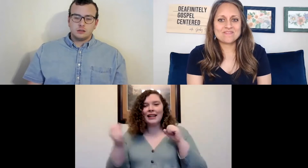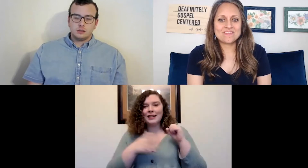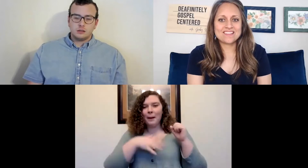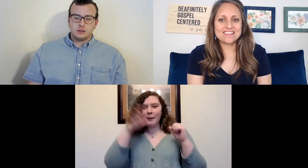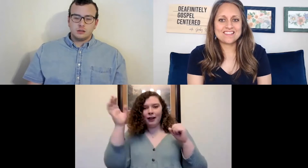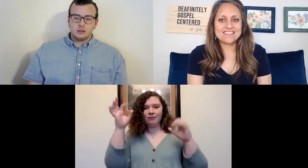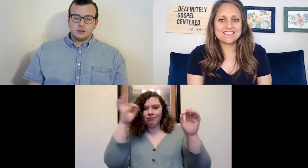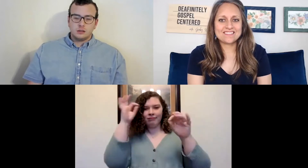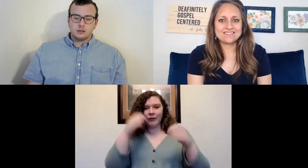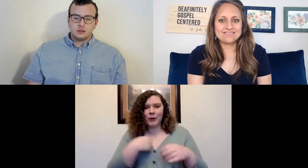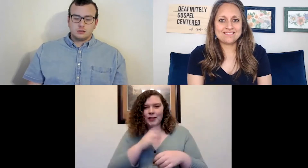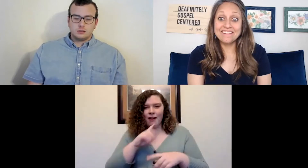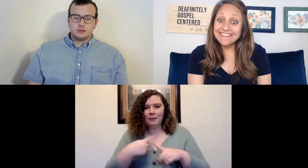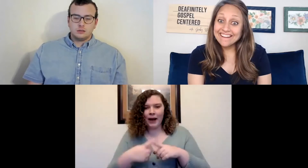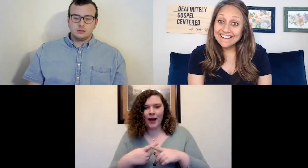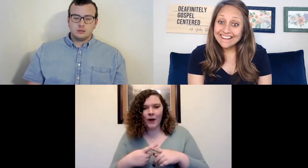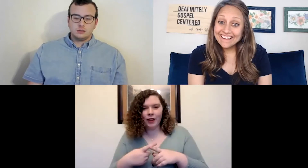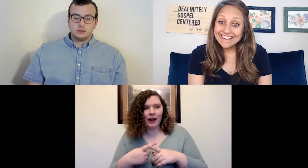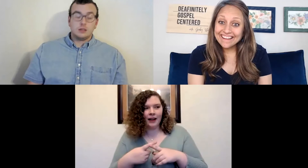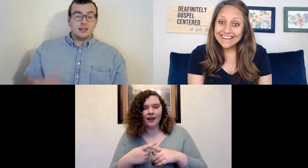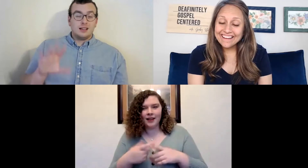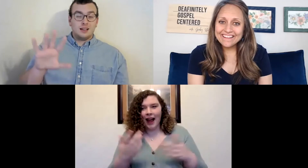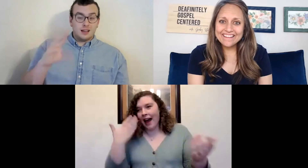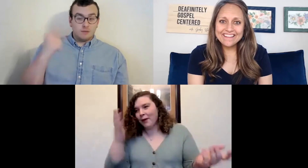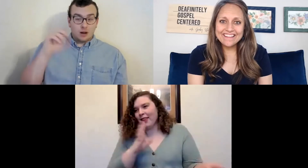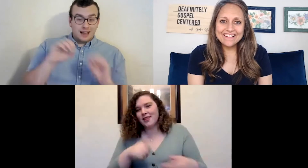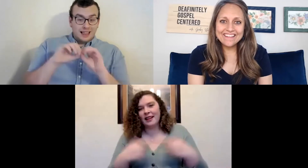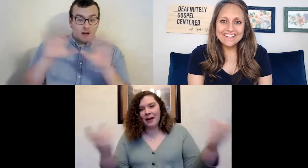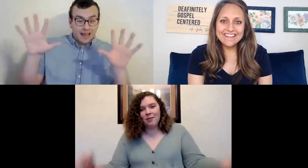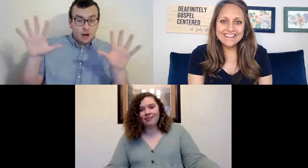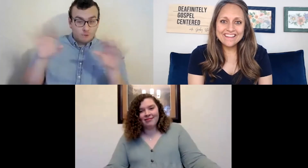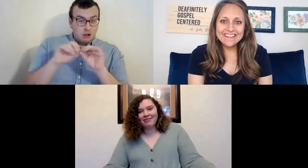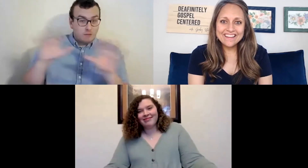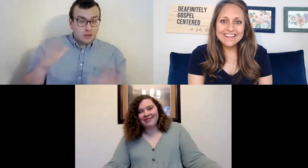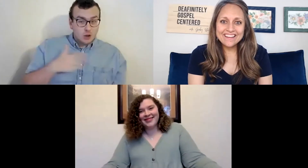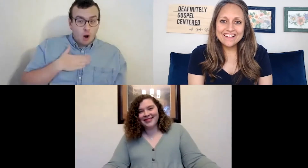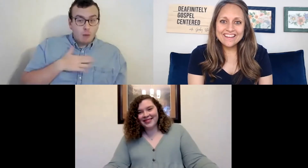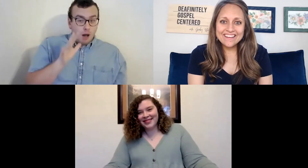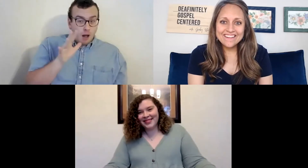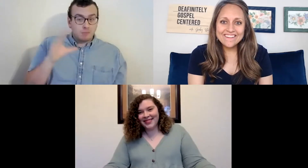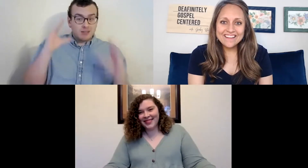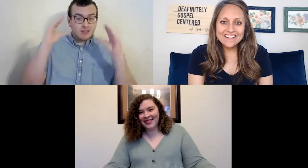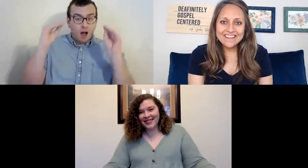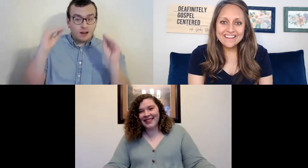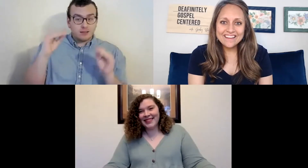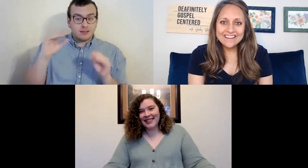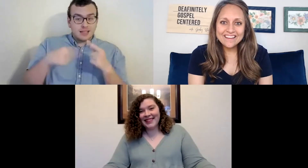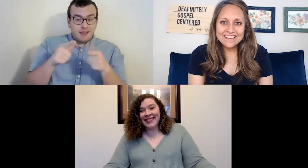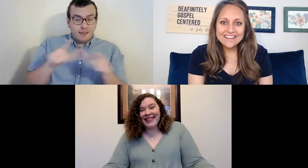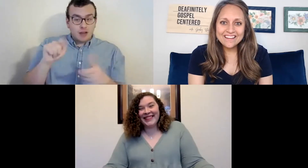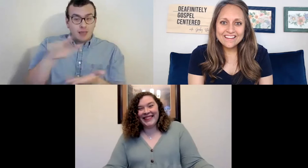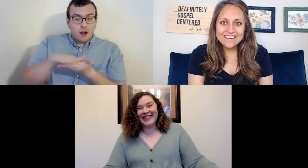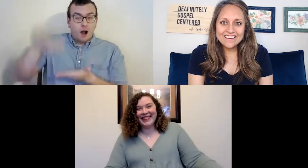often when we're talking to each other, we would sign so fast that our parents wouldn't understand what we were talking sign about. Language at the college They'd be like, I don't know what they're talking years.